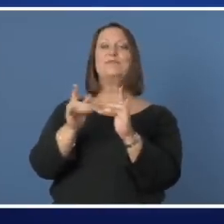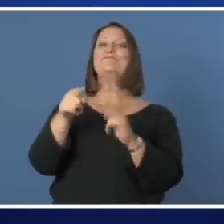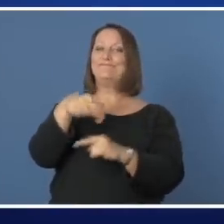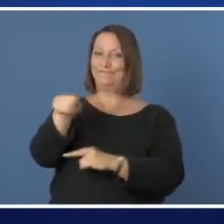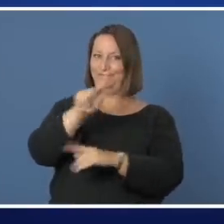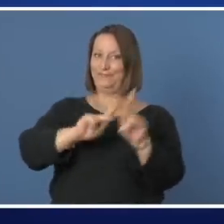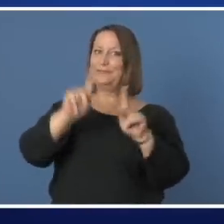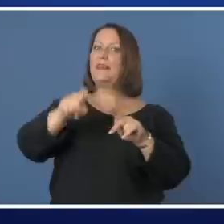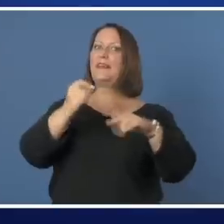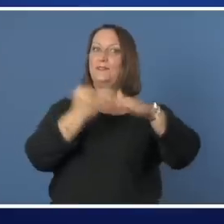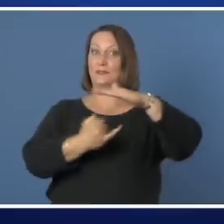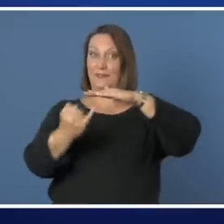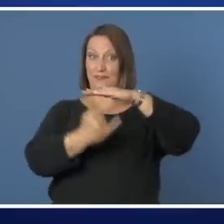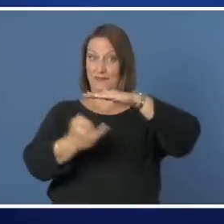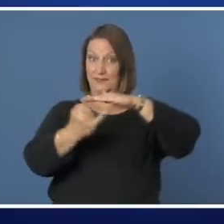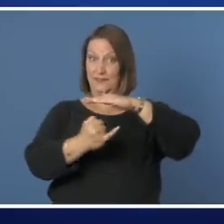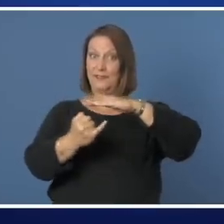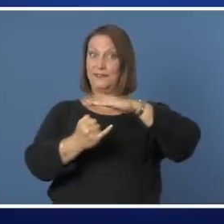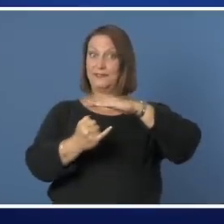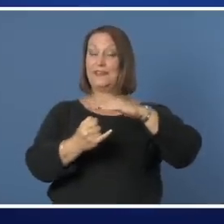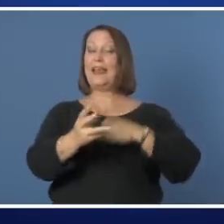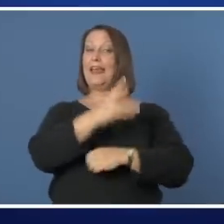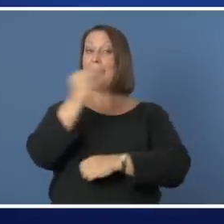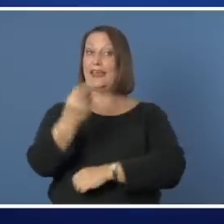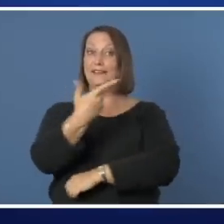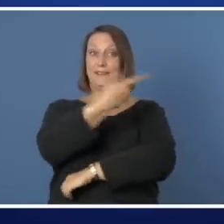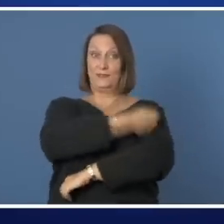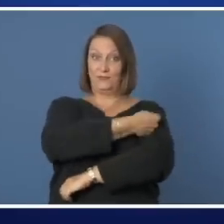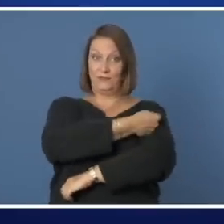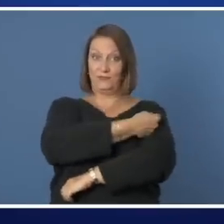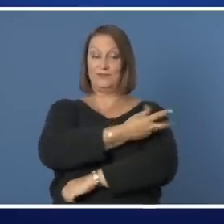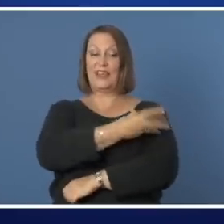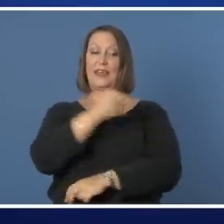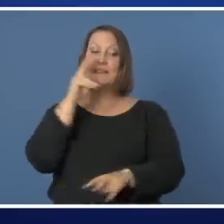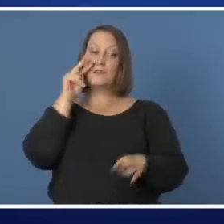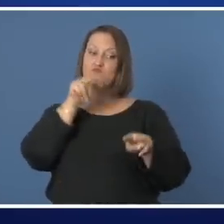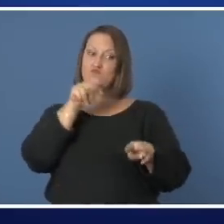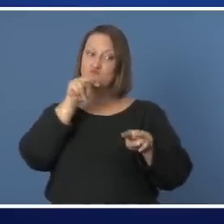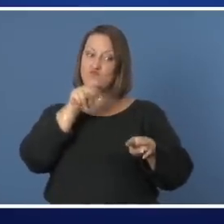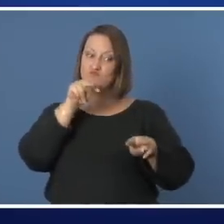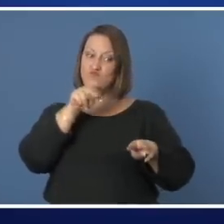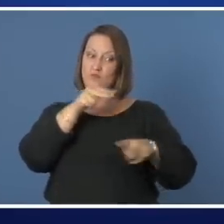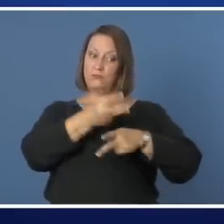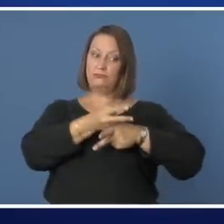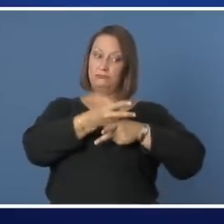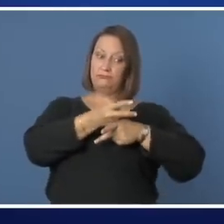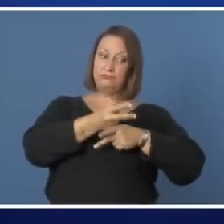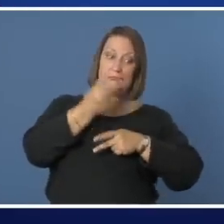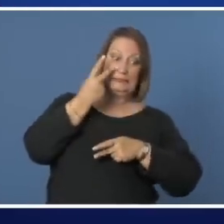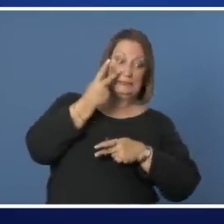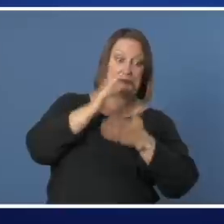that person these individuals would need the vaccine and need to be monitored